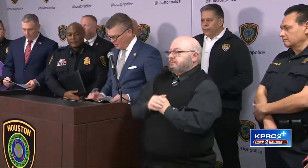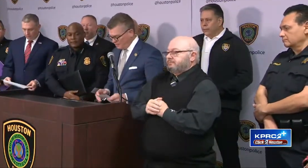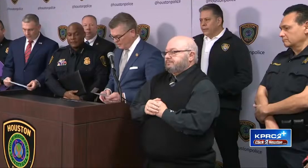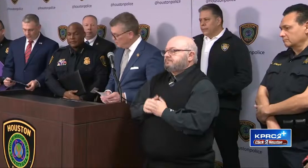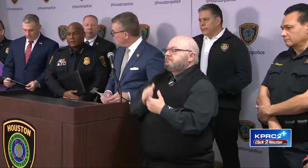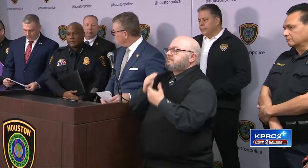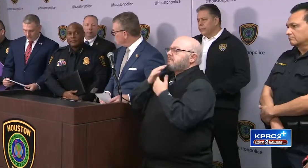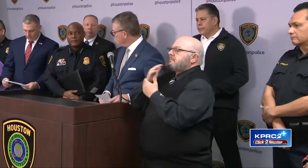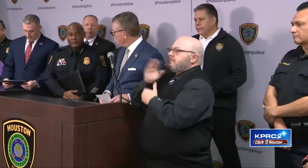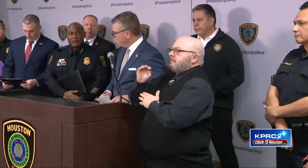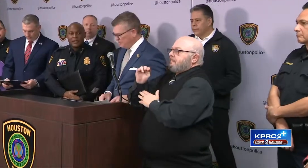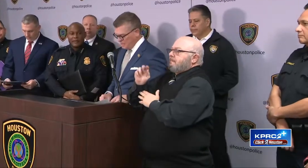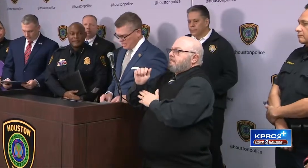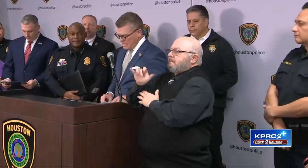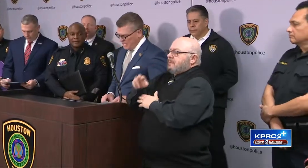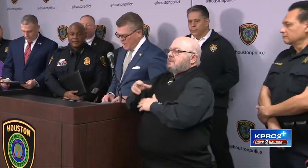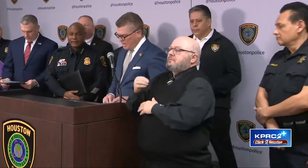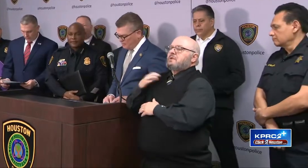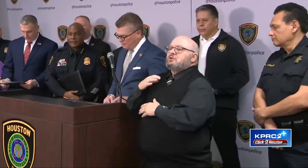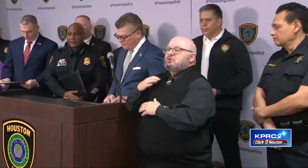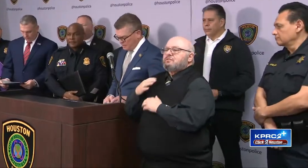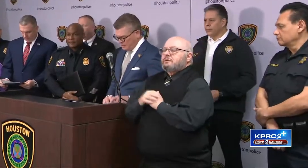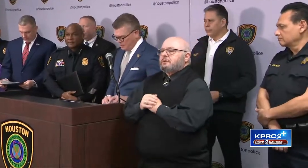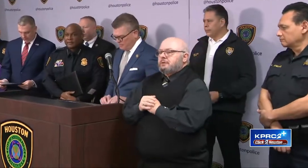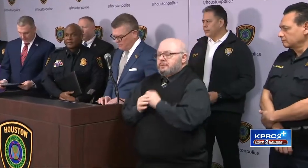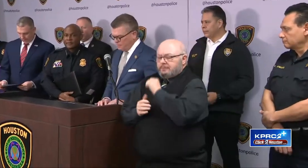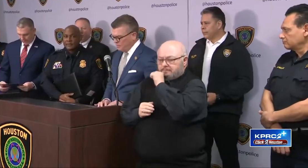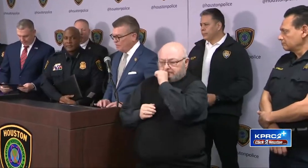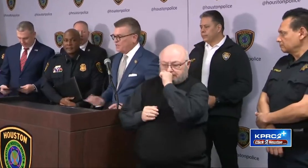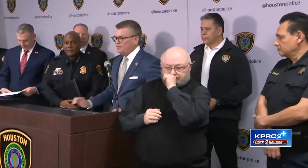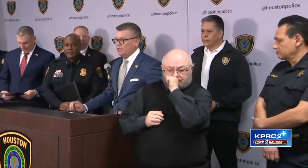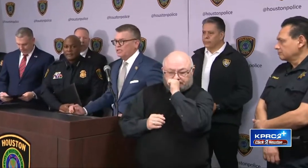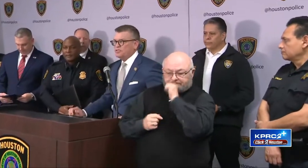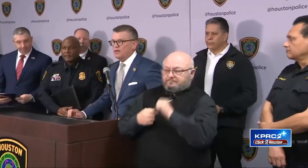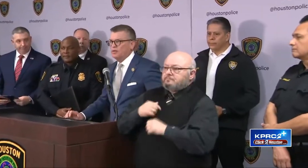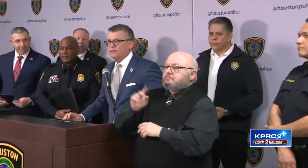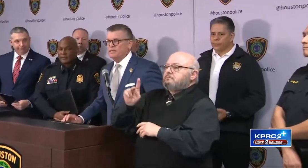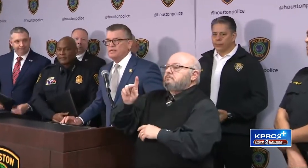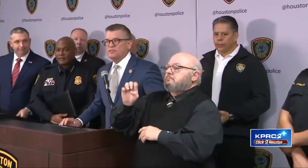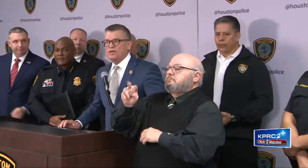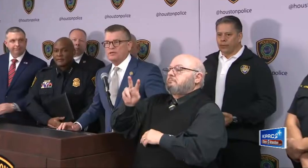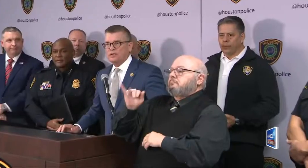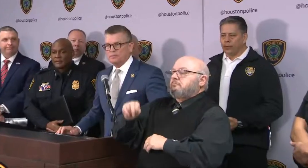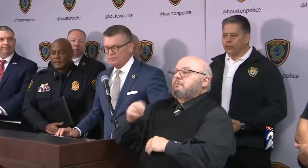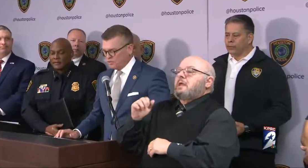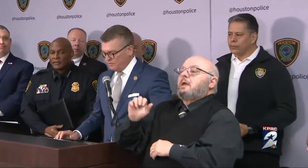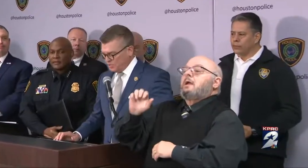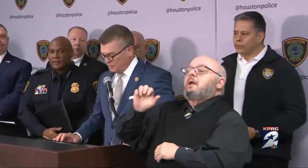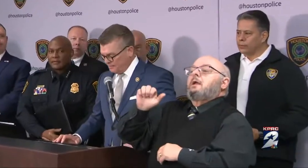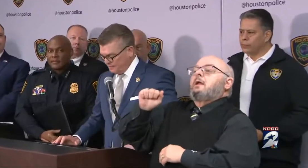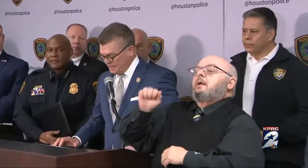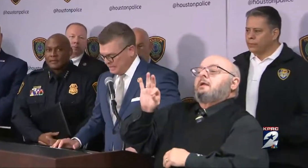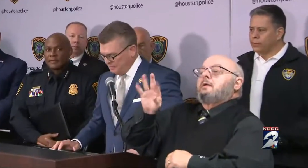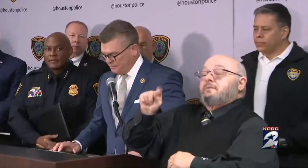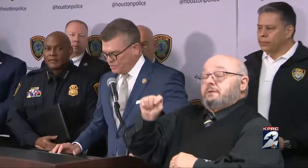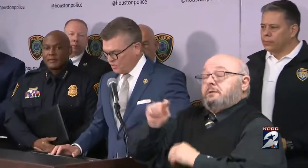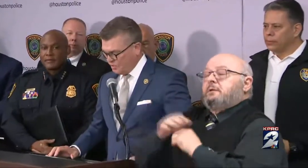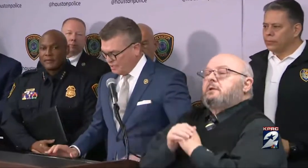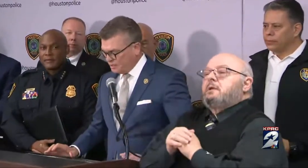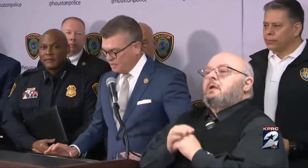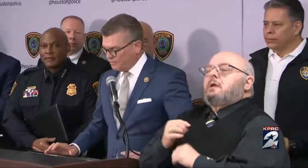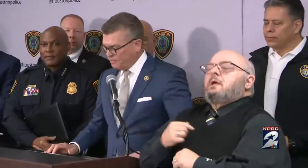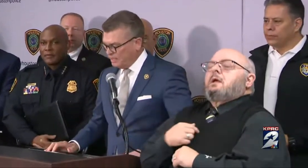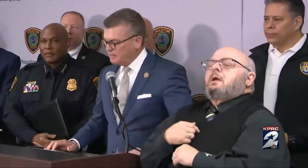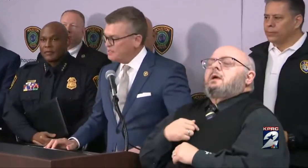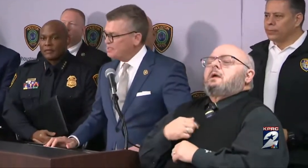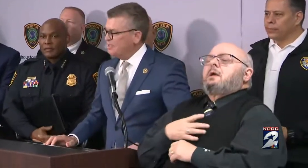Thank you, Mayor. Thank you, Chief. I'm Kevin Lilly, Chairman of the Texas Alcoholic Beverage Commission. First, I'd